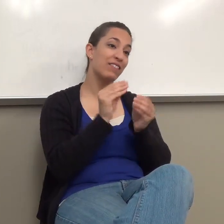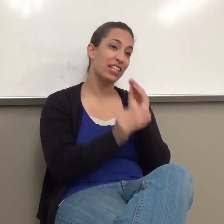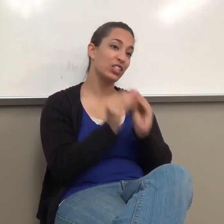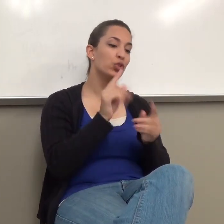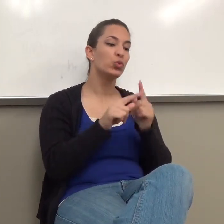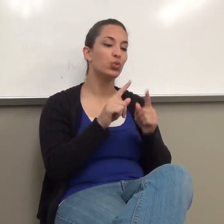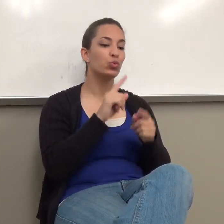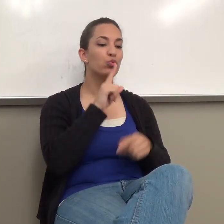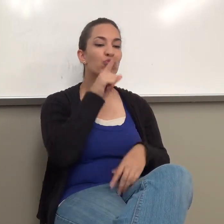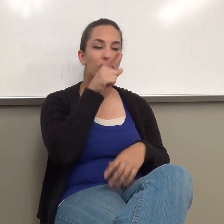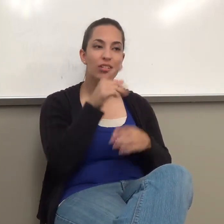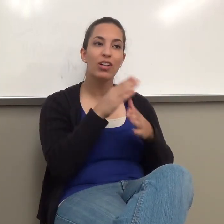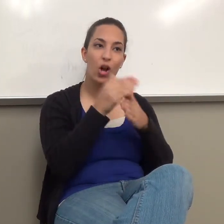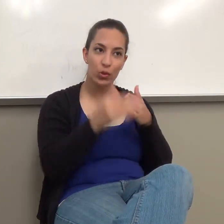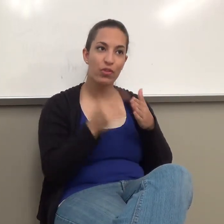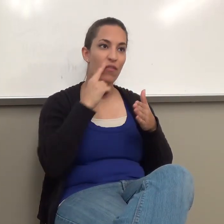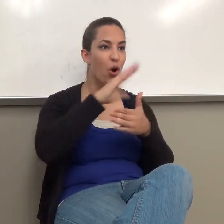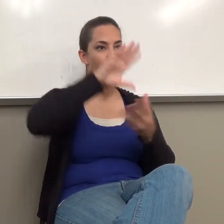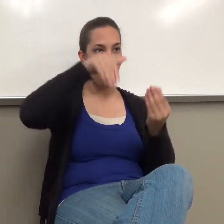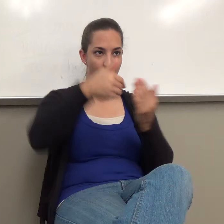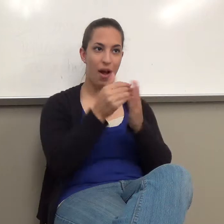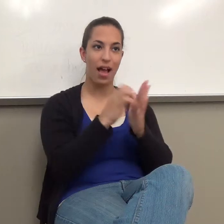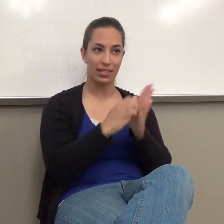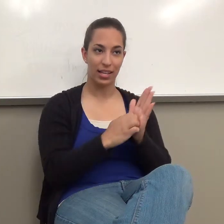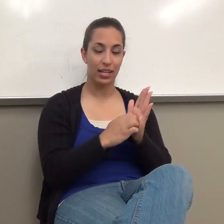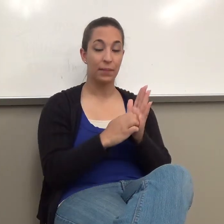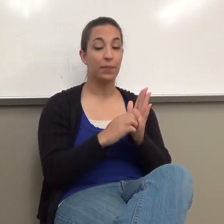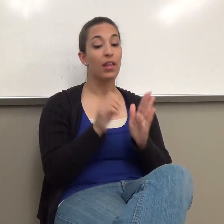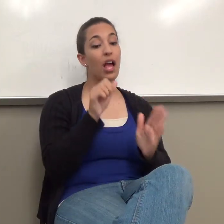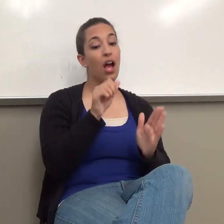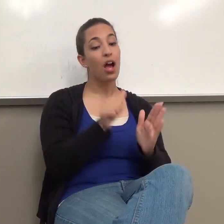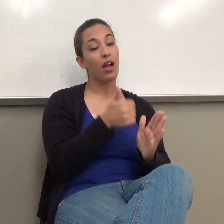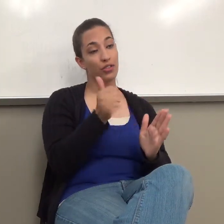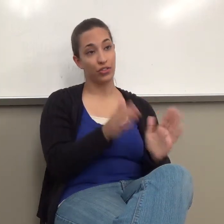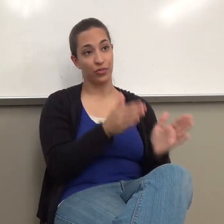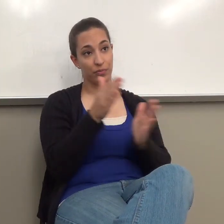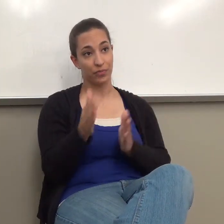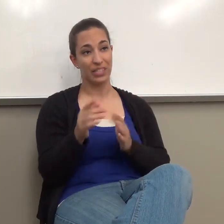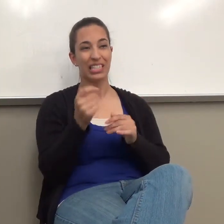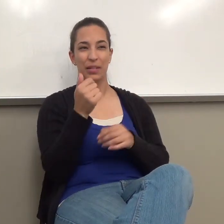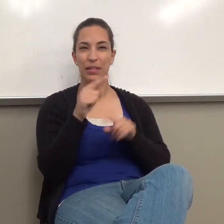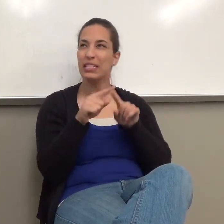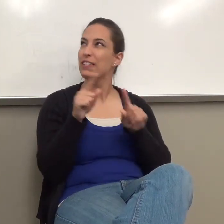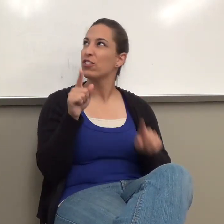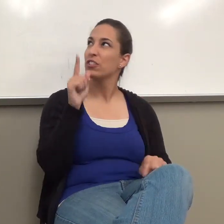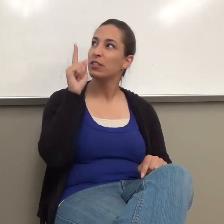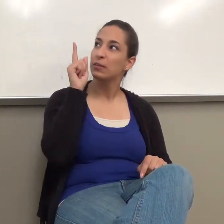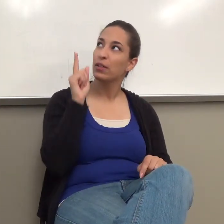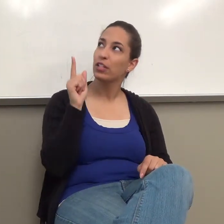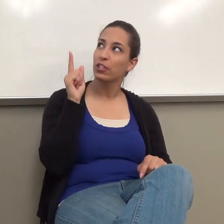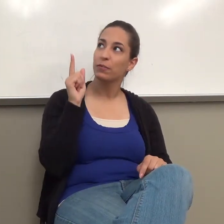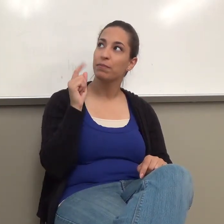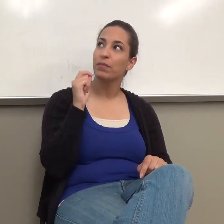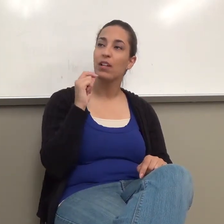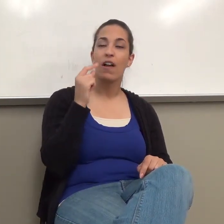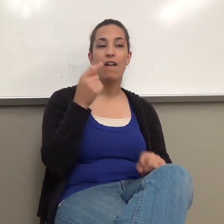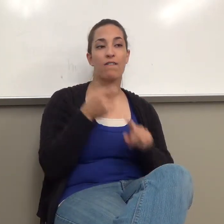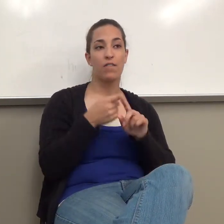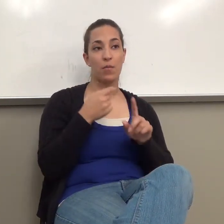conclusion for the whole essay. There's another thing that's different here from what I'm going to have you do.